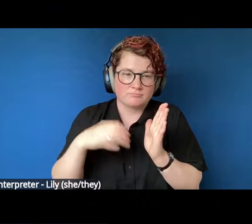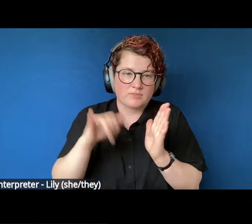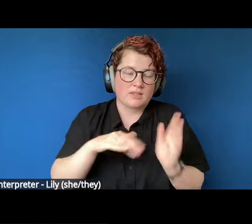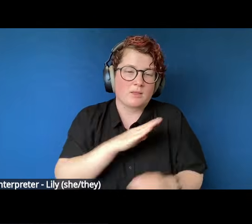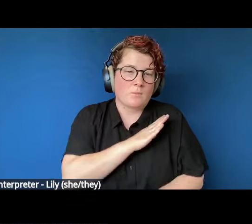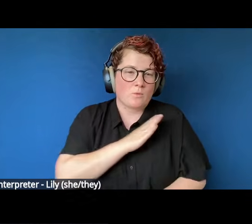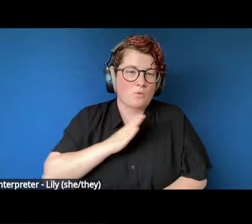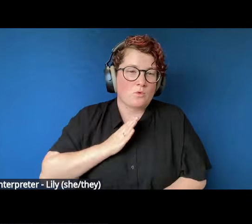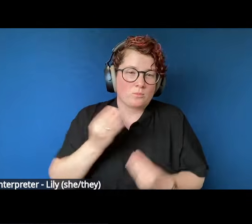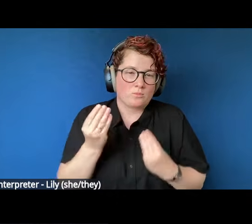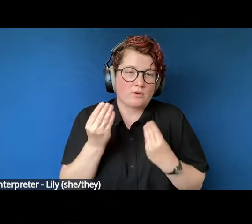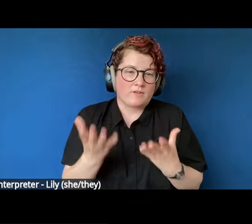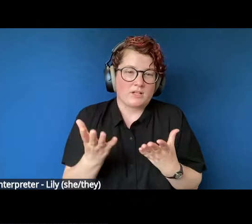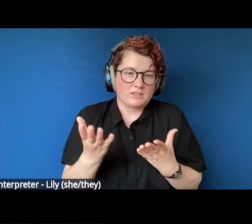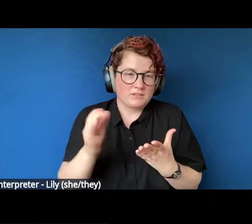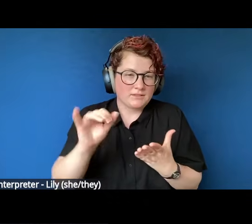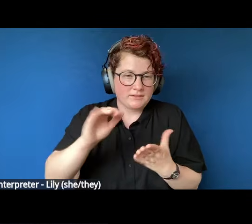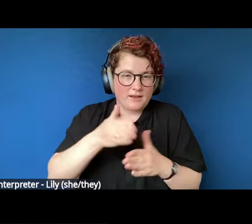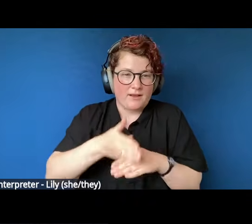after its reinstatement.